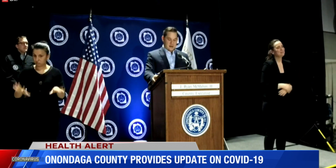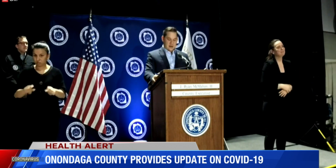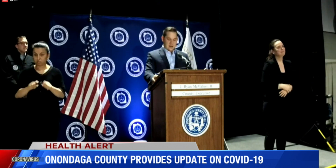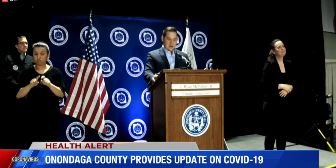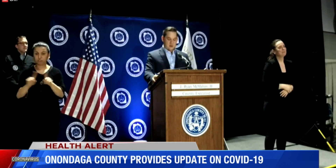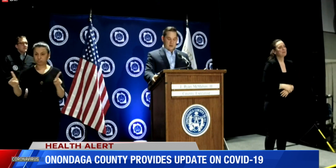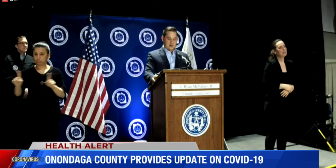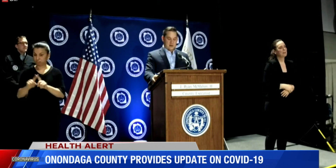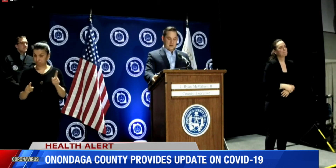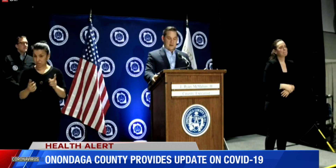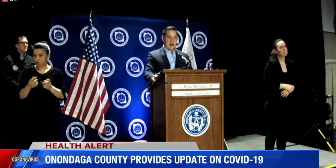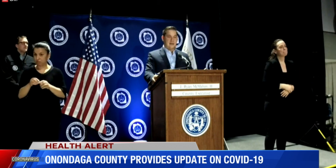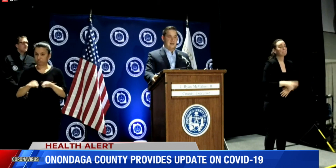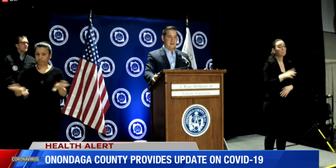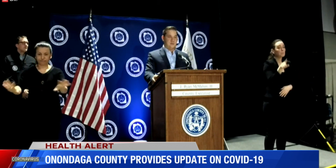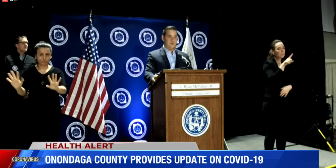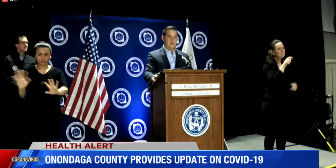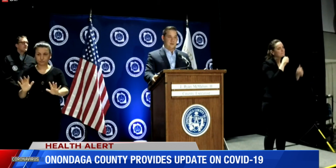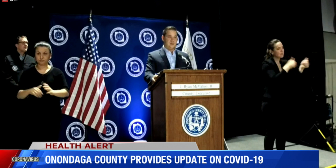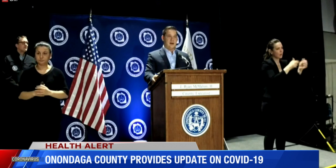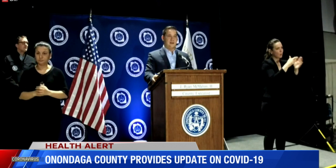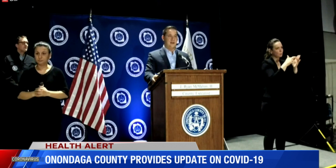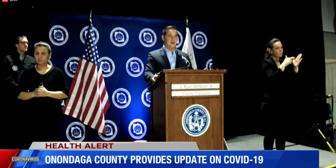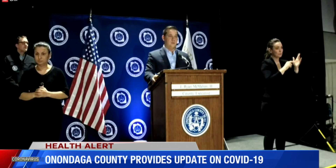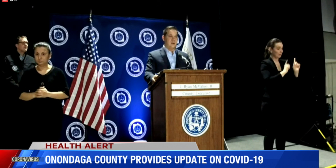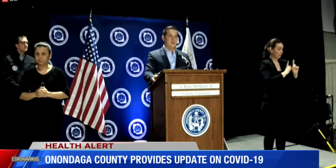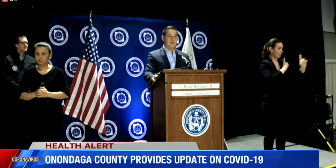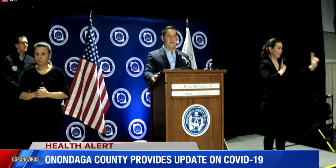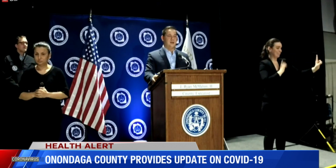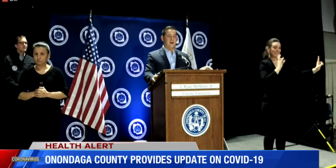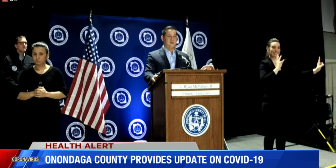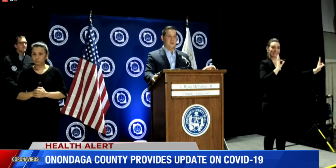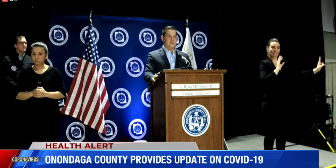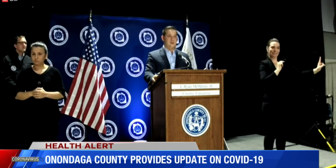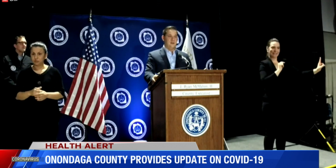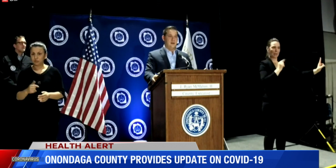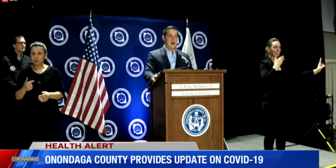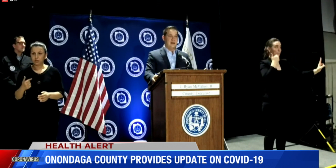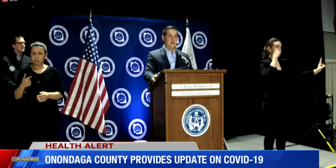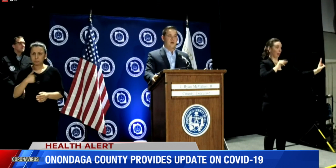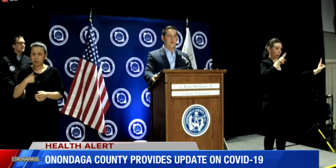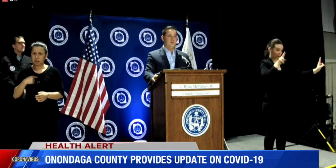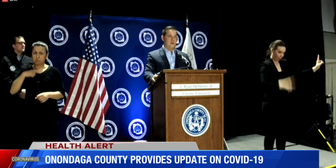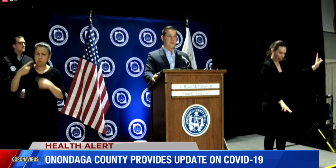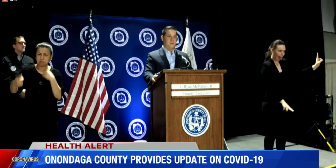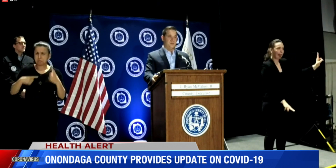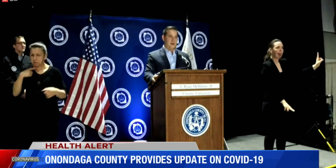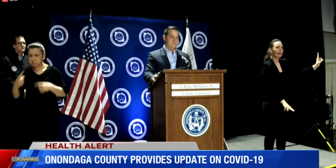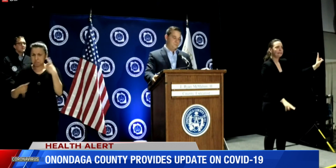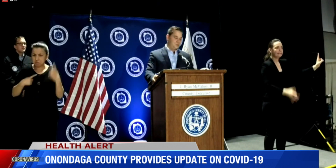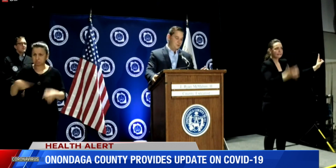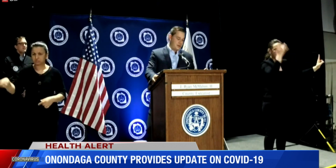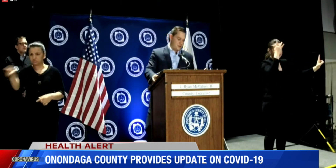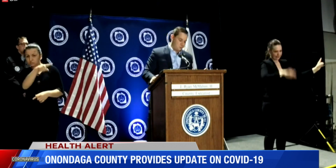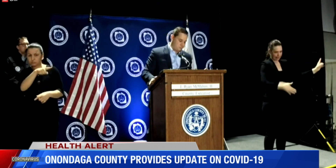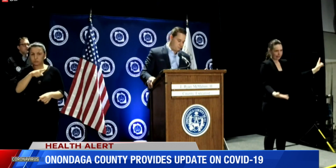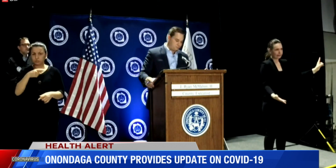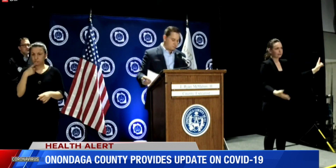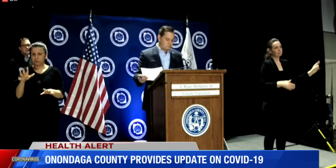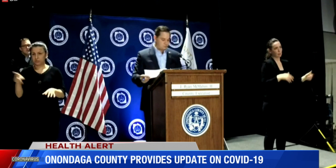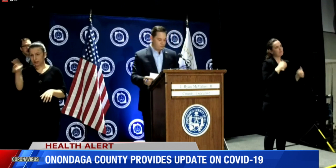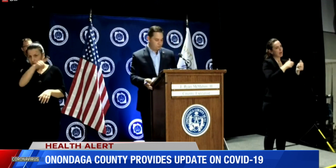and I can't do it, and I can't regulate it and govern it. I need all of you to help me with that. So thank